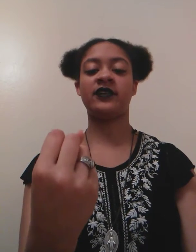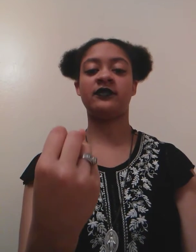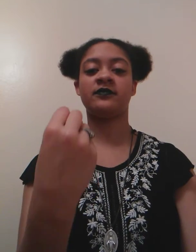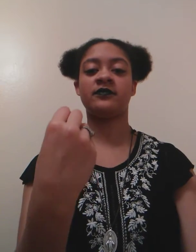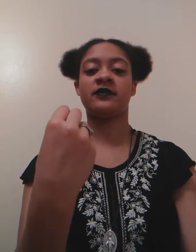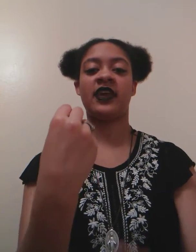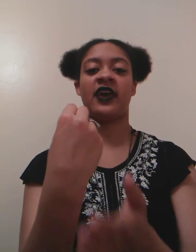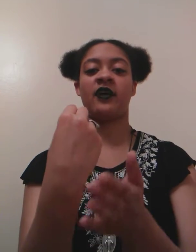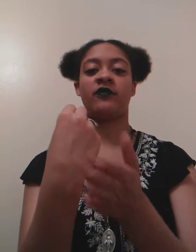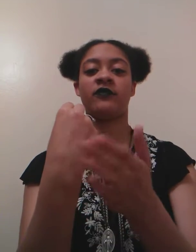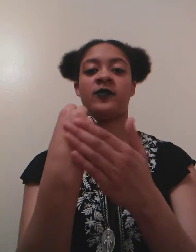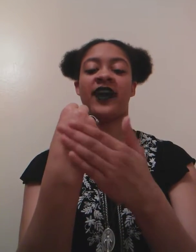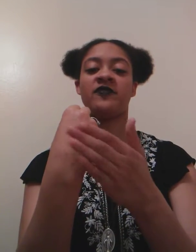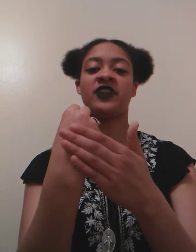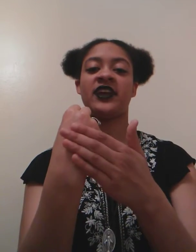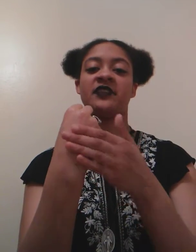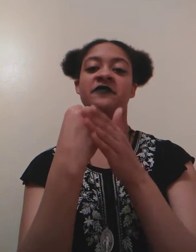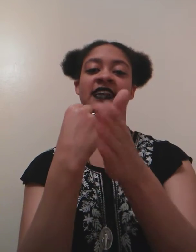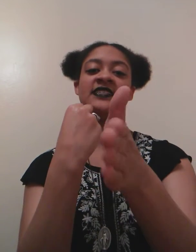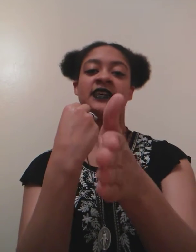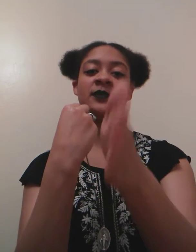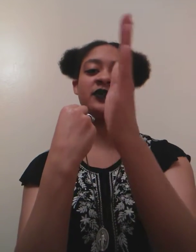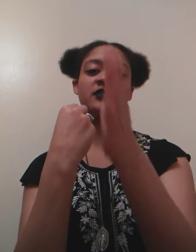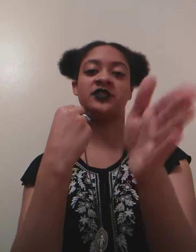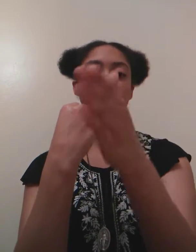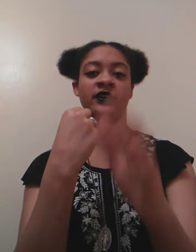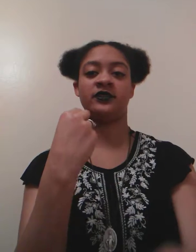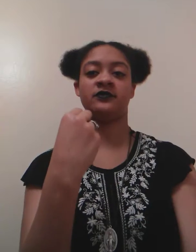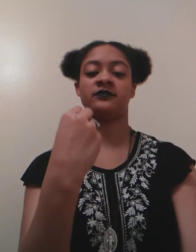11, have the back of your hand facing the person you're talking to.